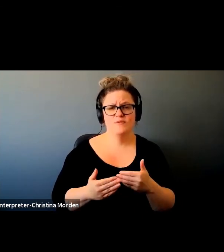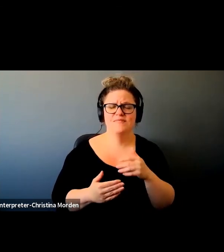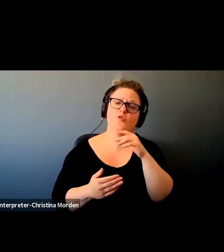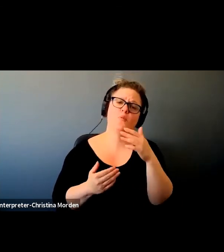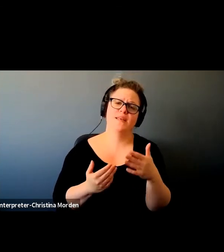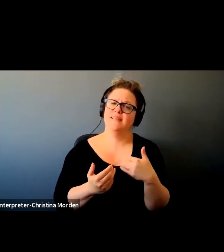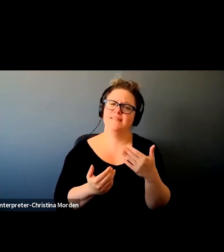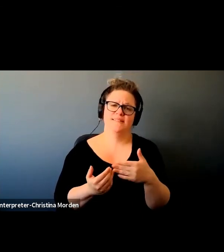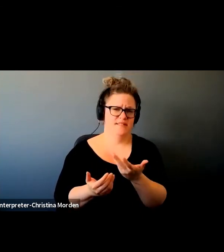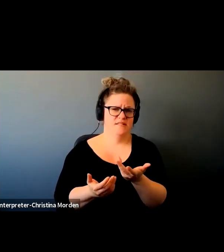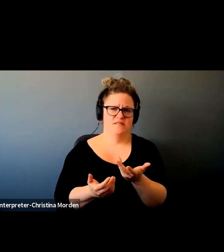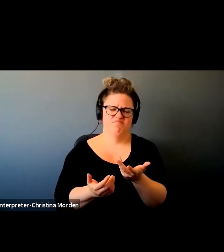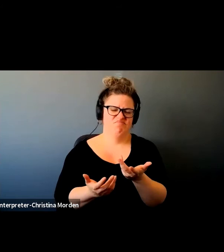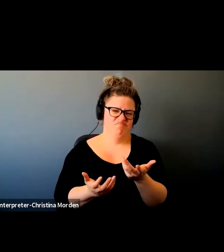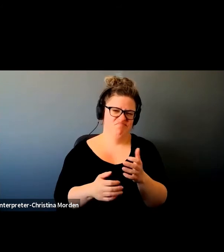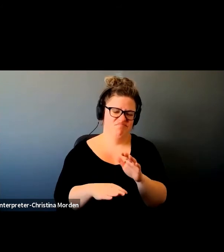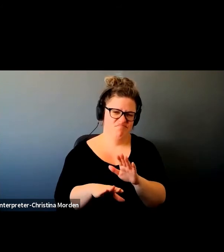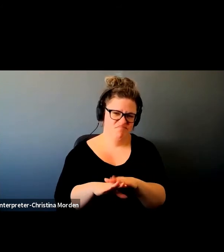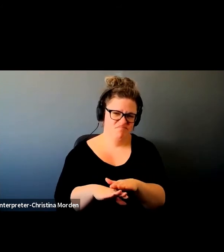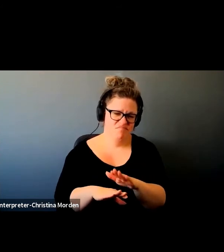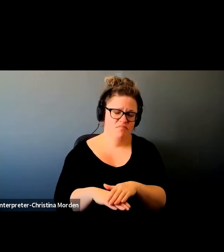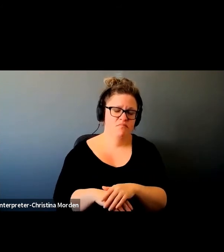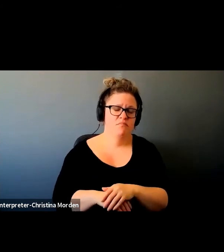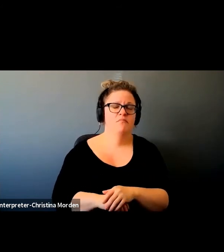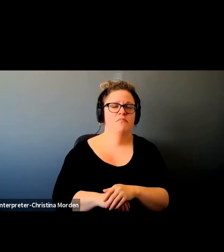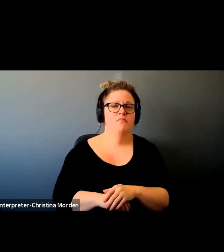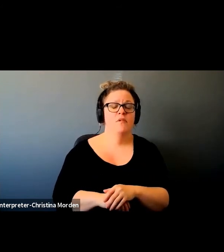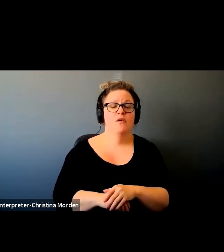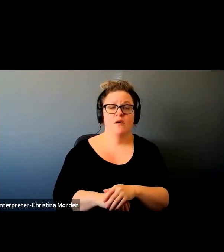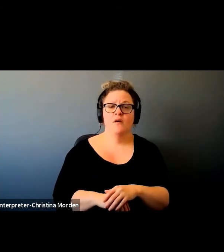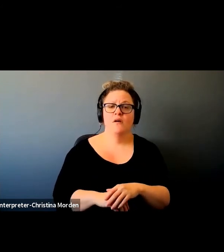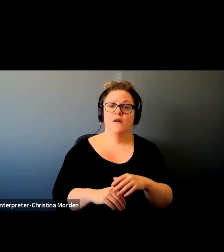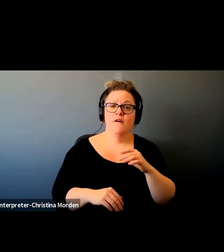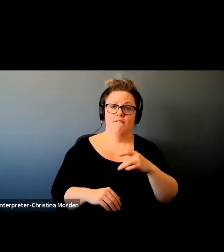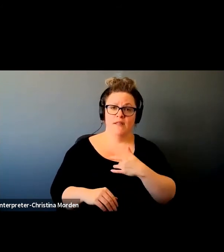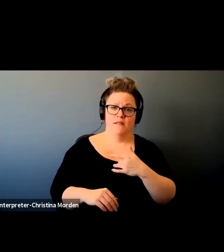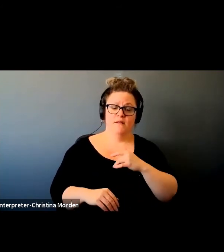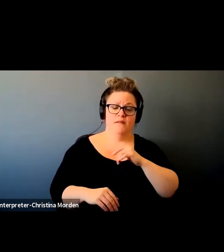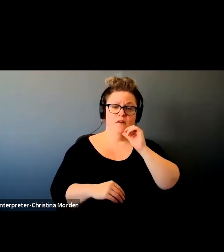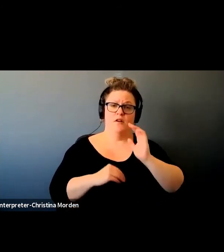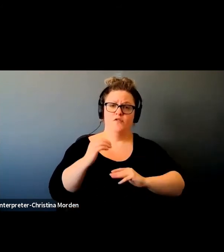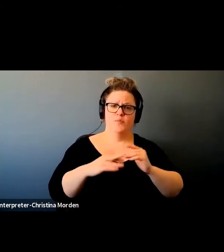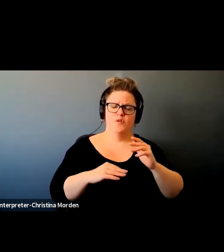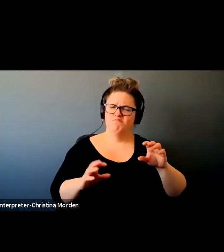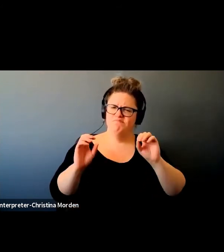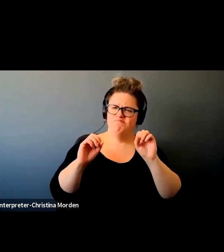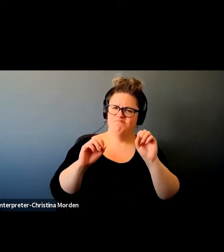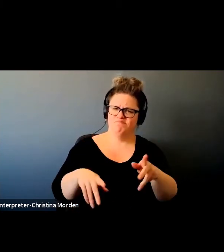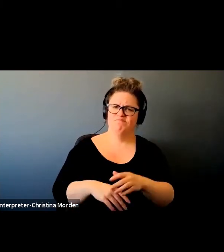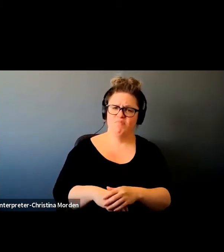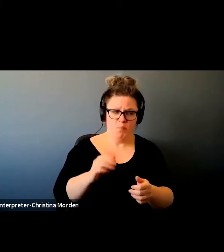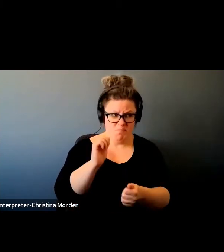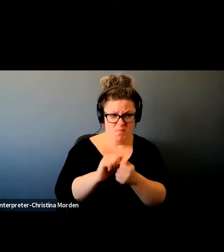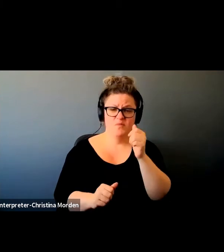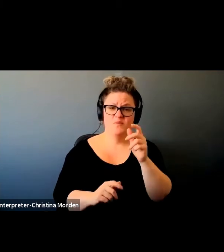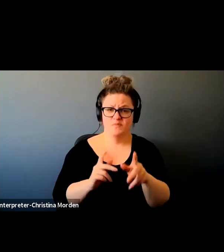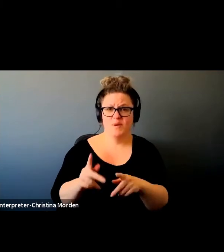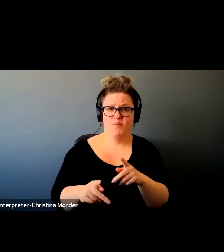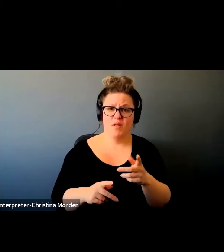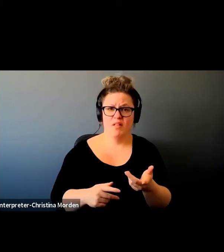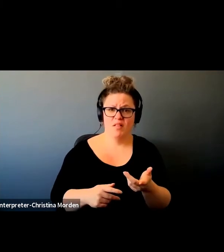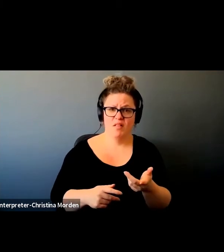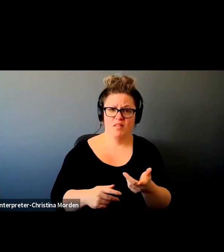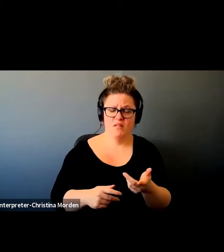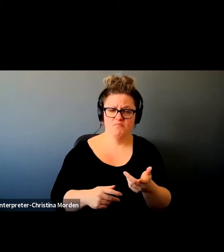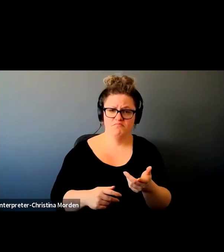easy. And it's okay to be uncomfortable. And most people are uncomfortable for points